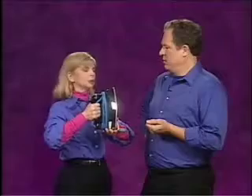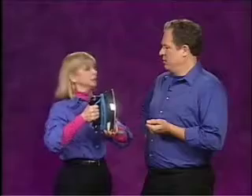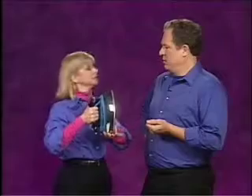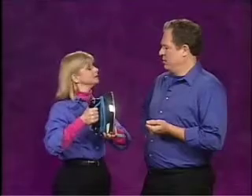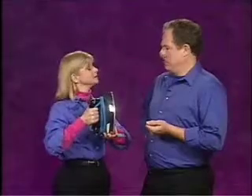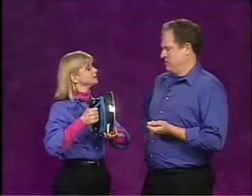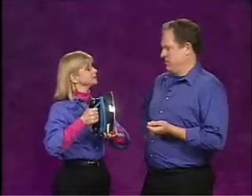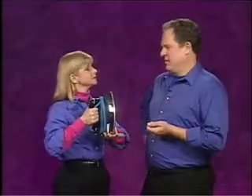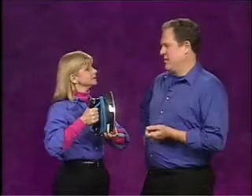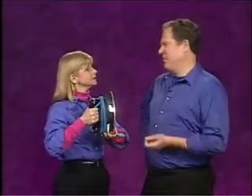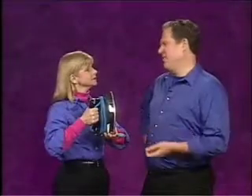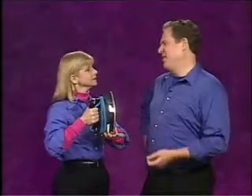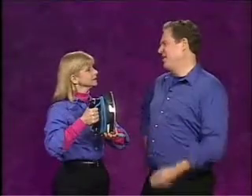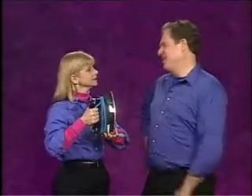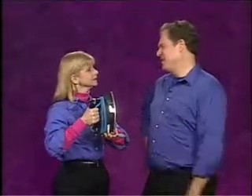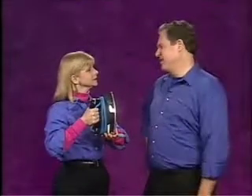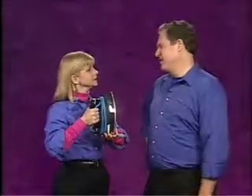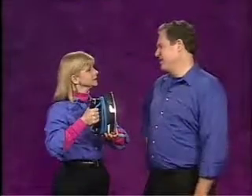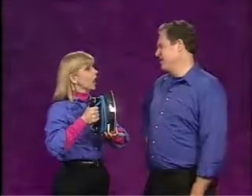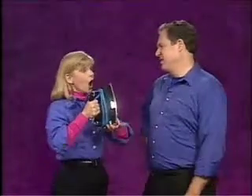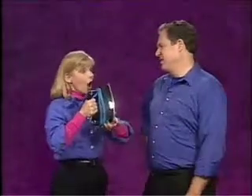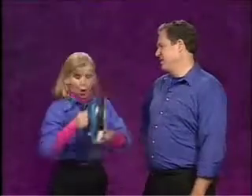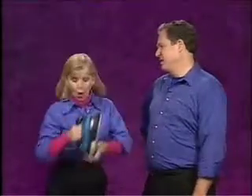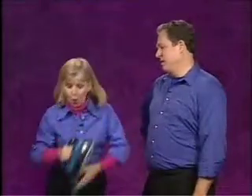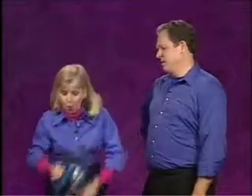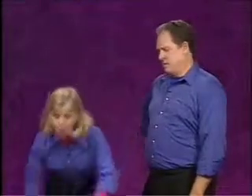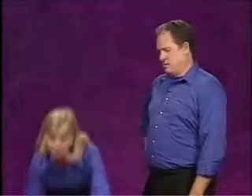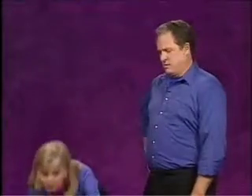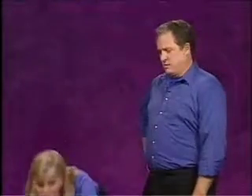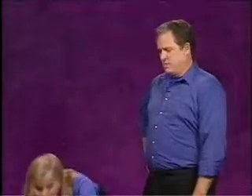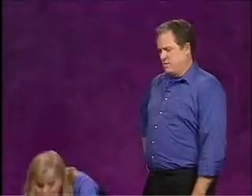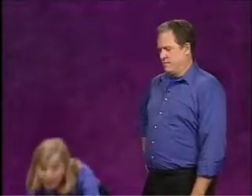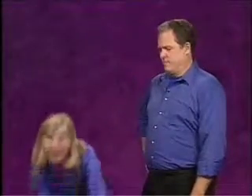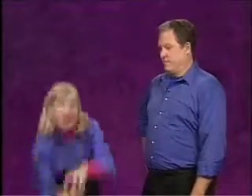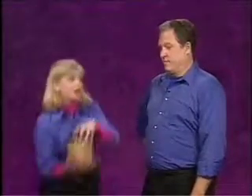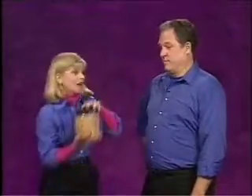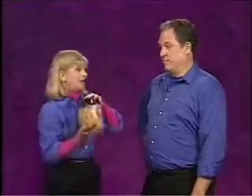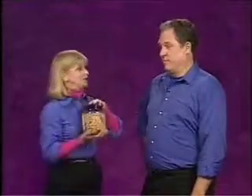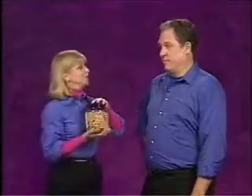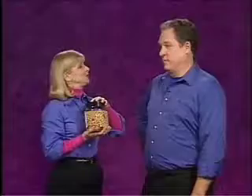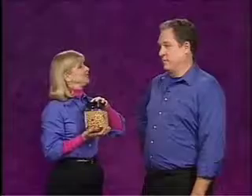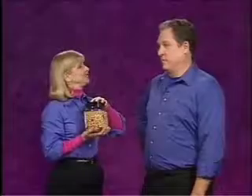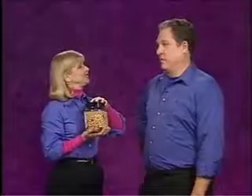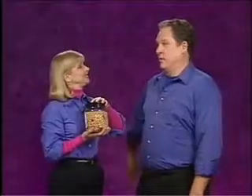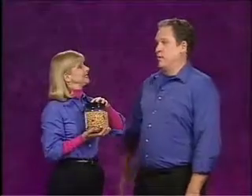supplement. Are you nuts? Oh, I've got those too.